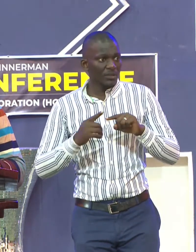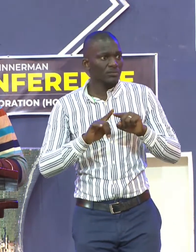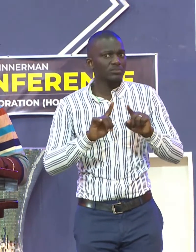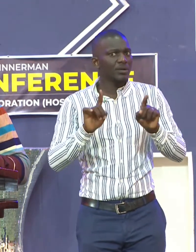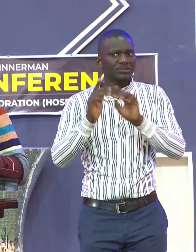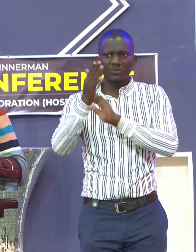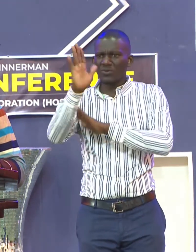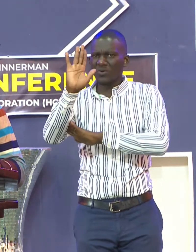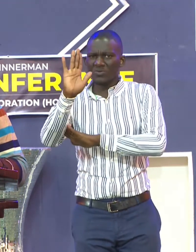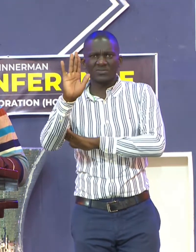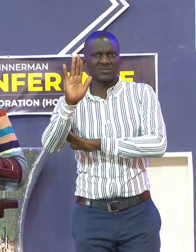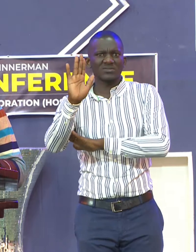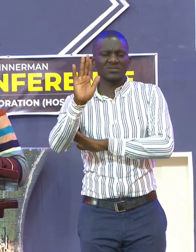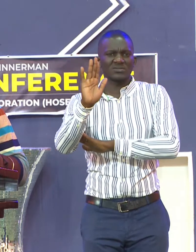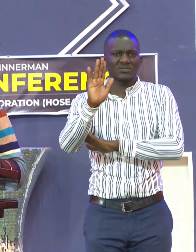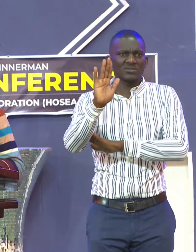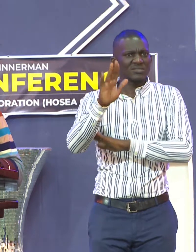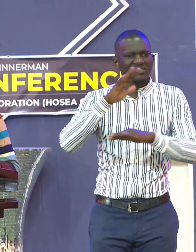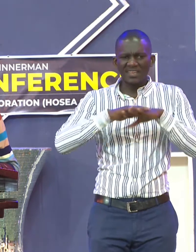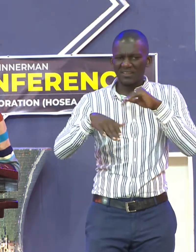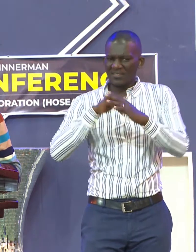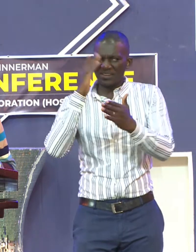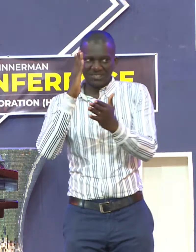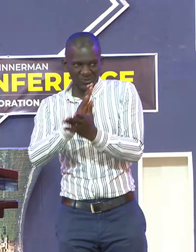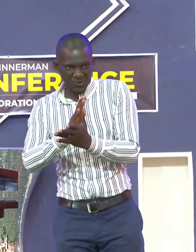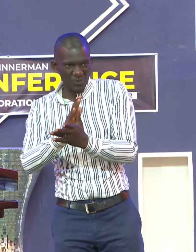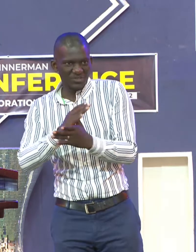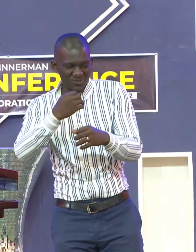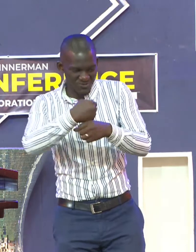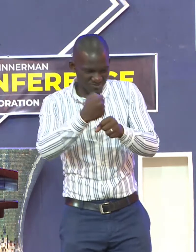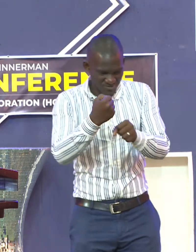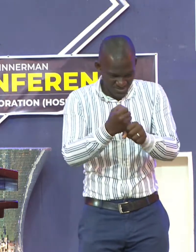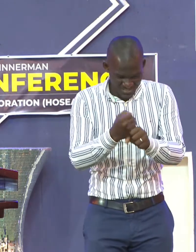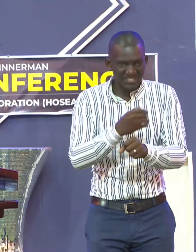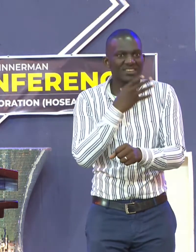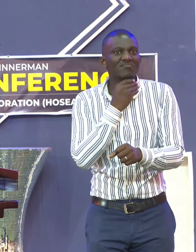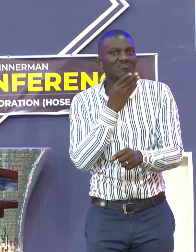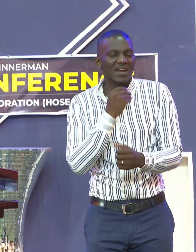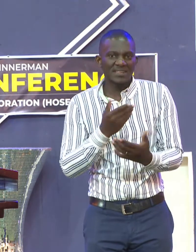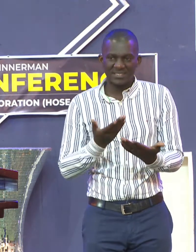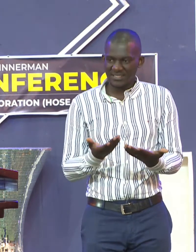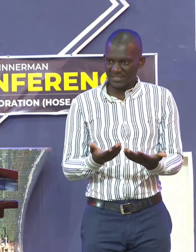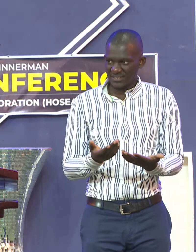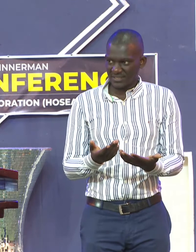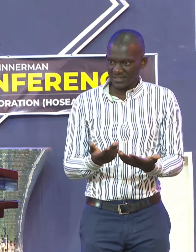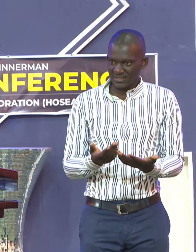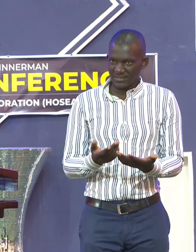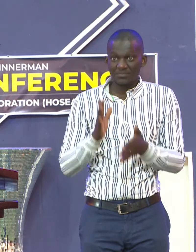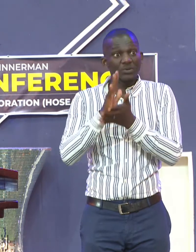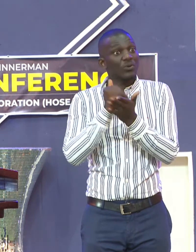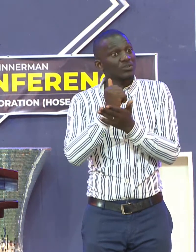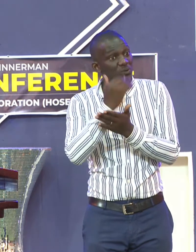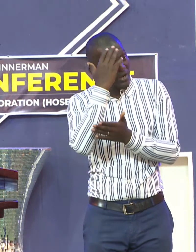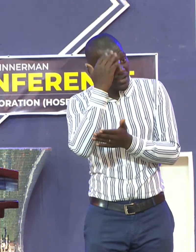Katonda talekanga yokuleeta kitonde kye bayita kisajja. But the Lord has never hesitated to create male. Olw'entandikwa